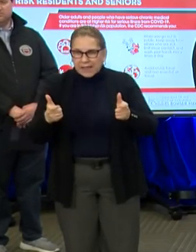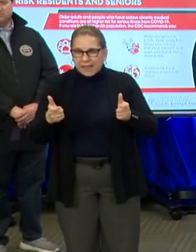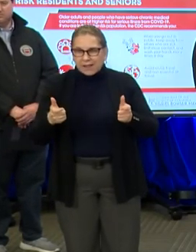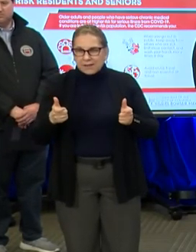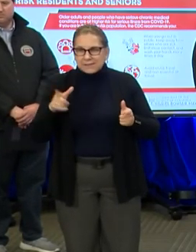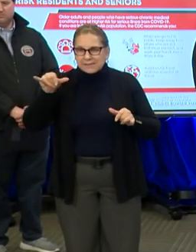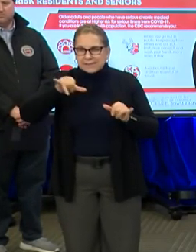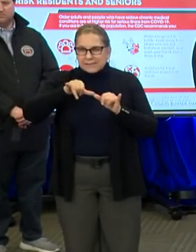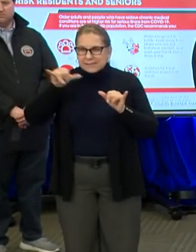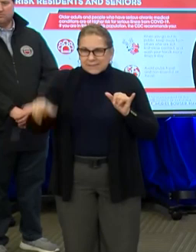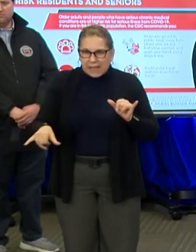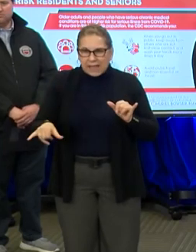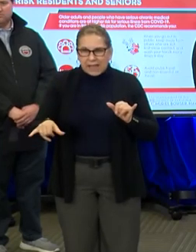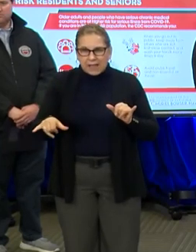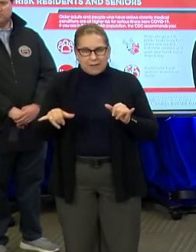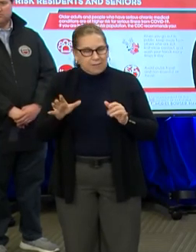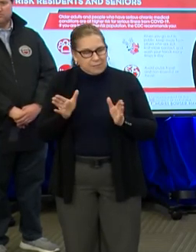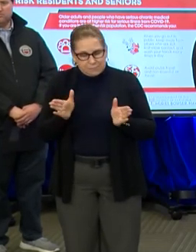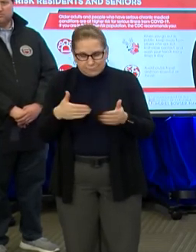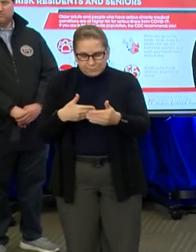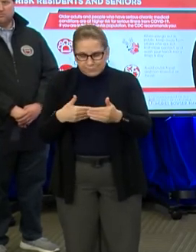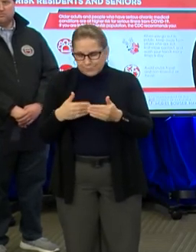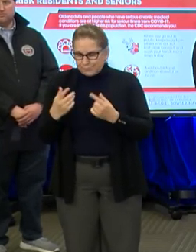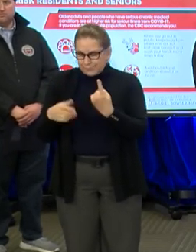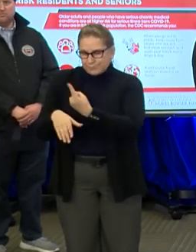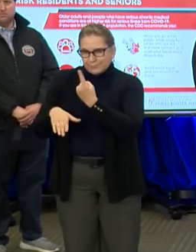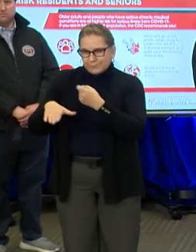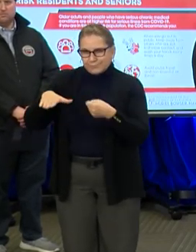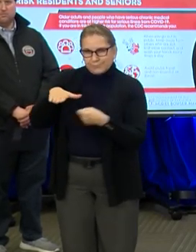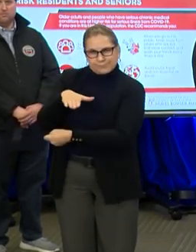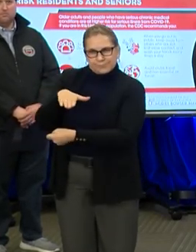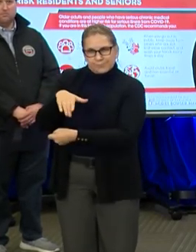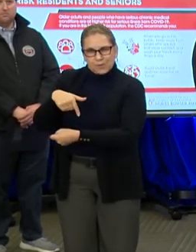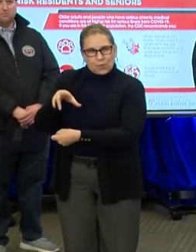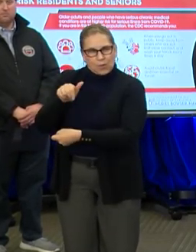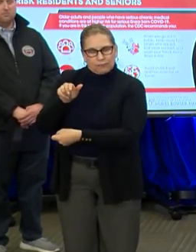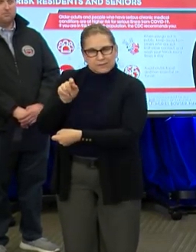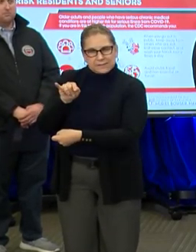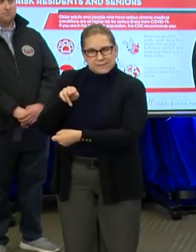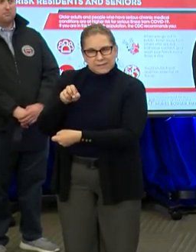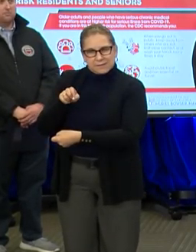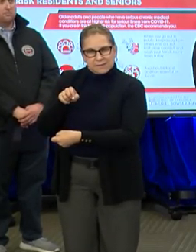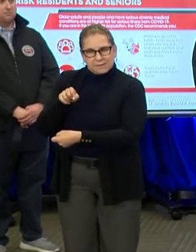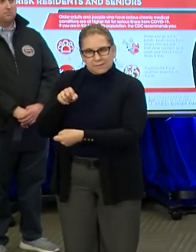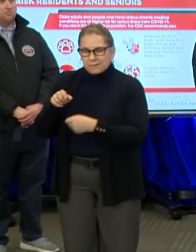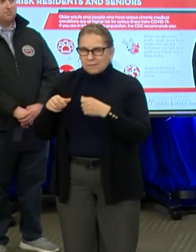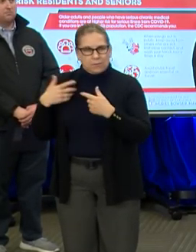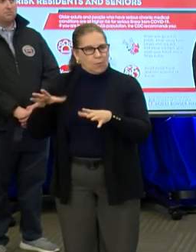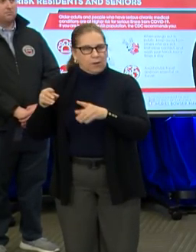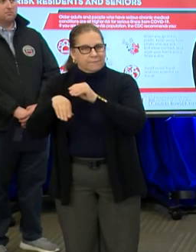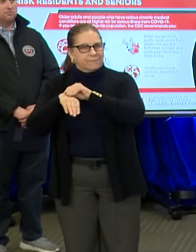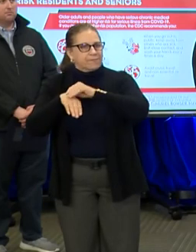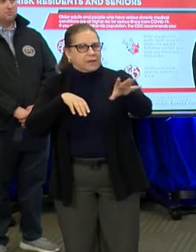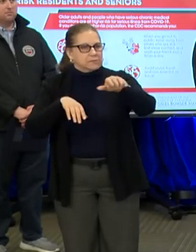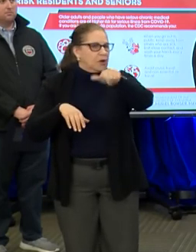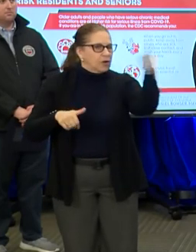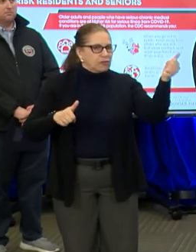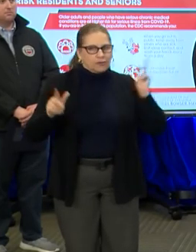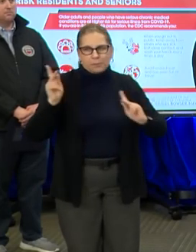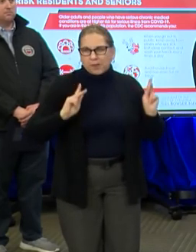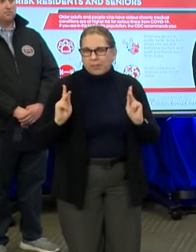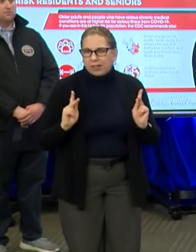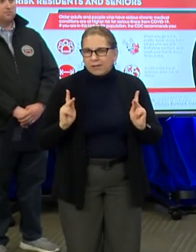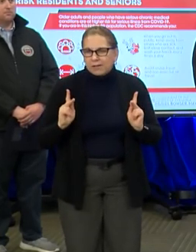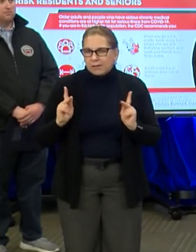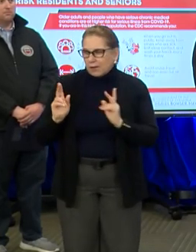infect other healthcare workers and patients, and that we can get them back to work to be on the front lines of this